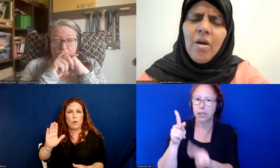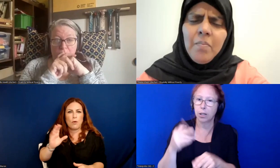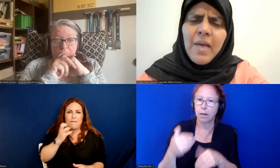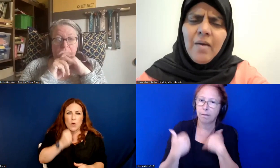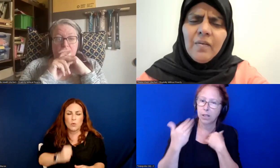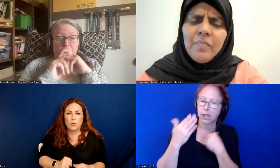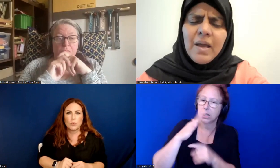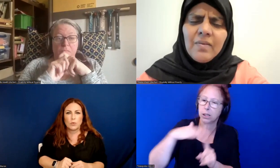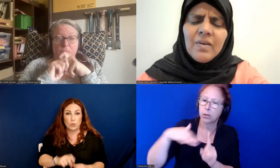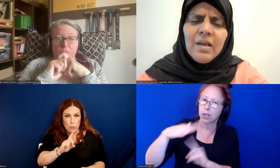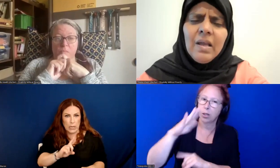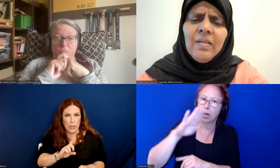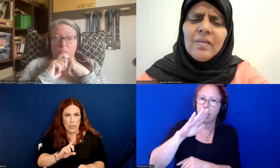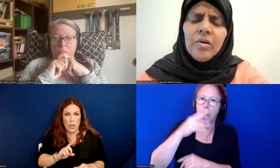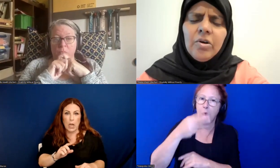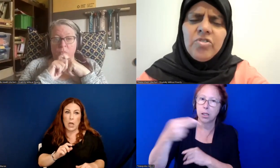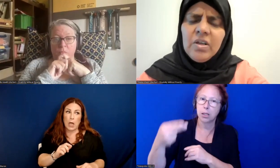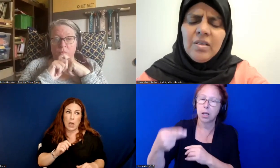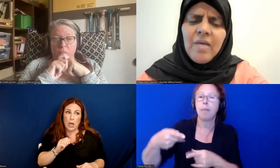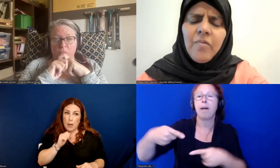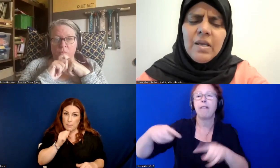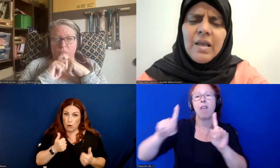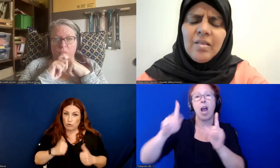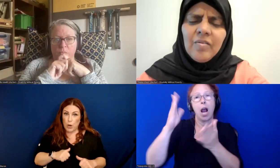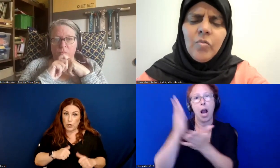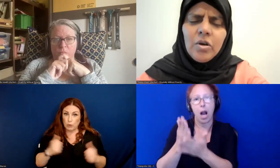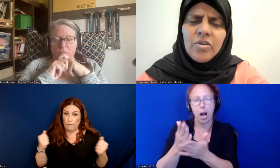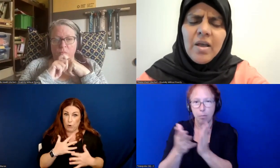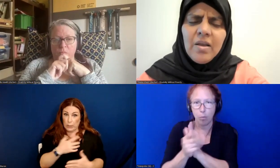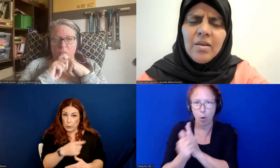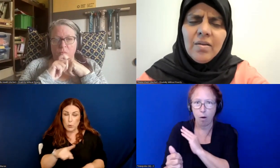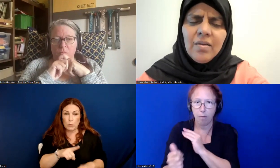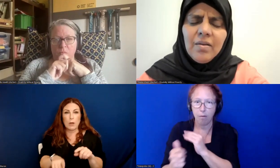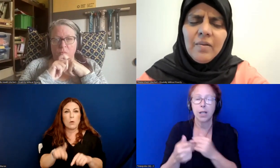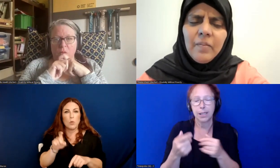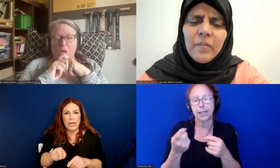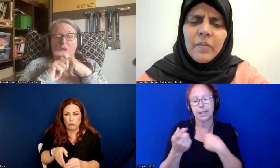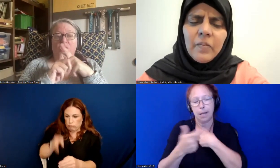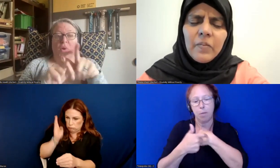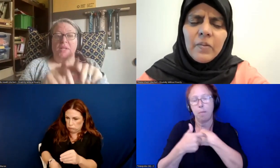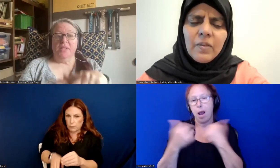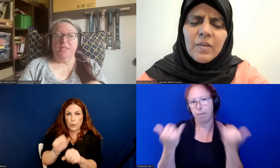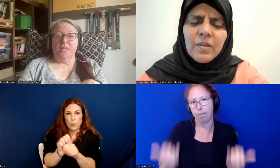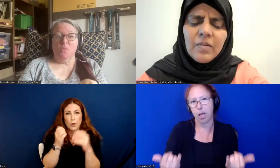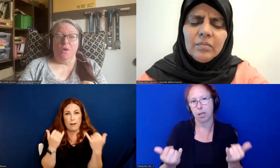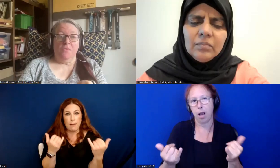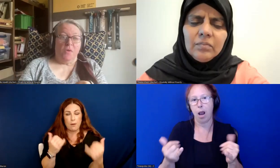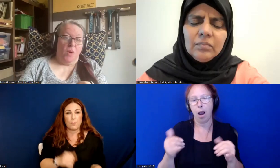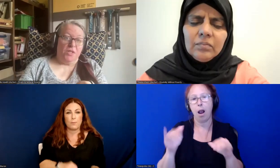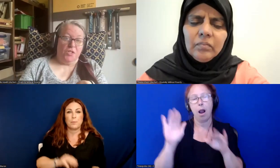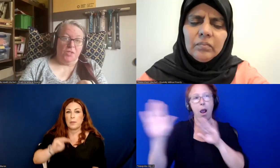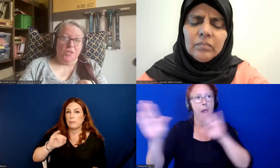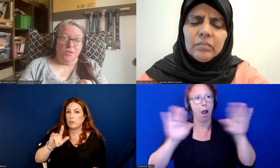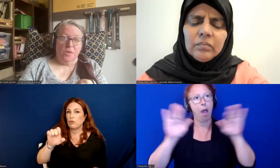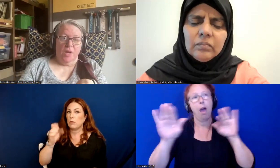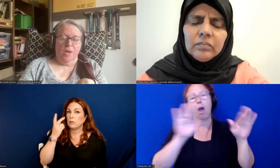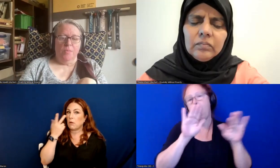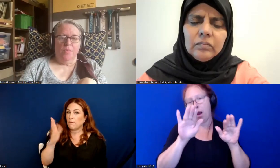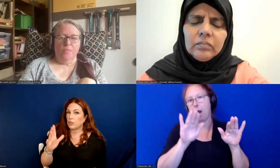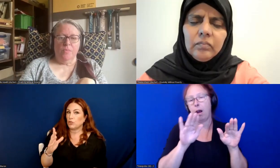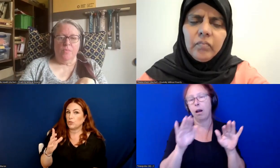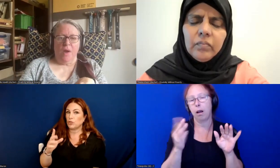the alarm bells, but it's urgent that we get this work done. So I did see one of the